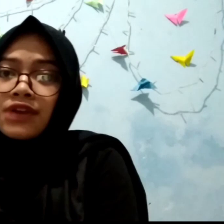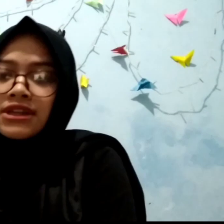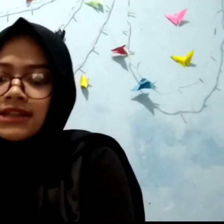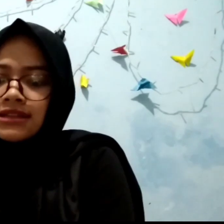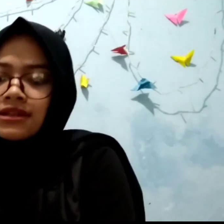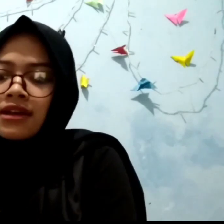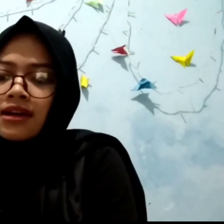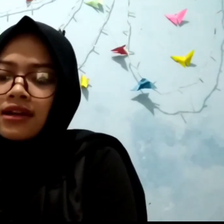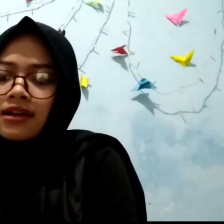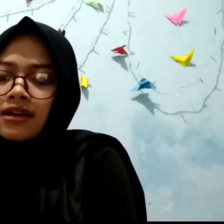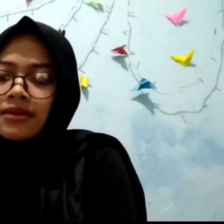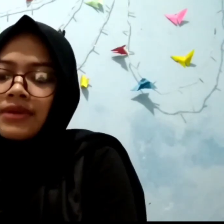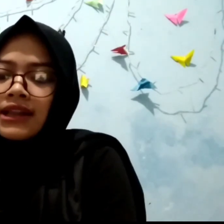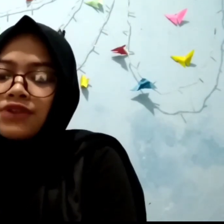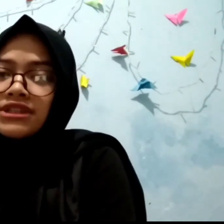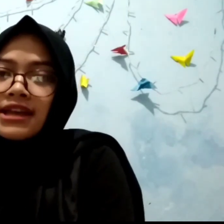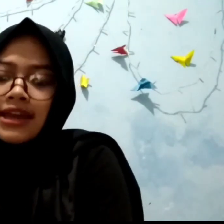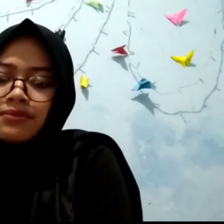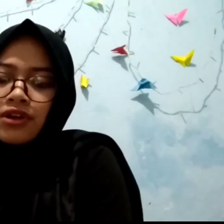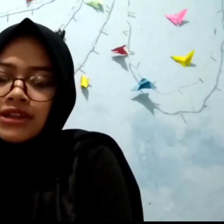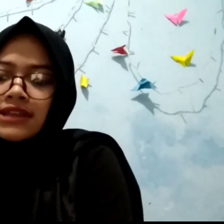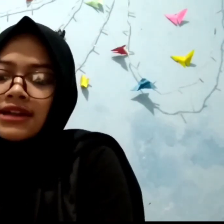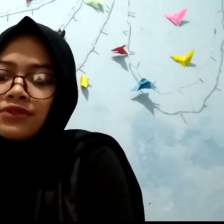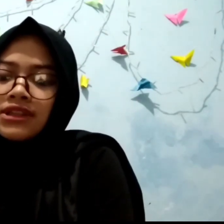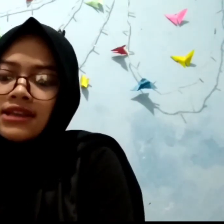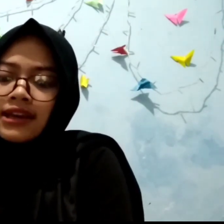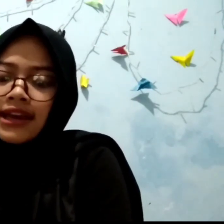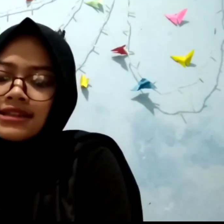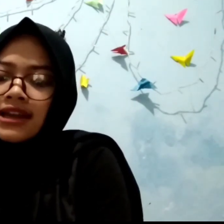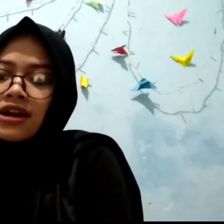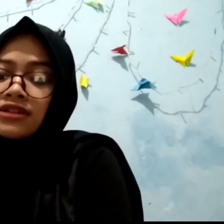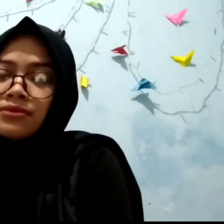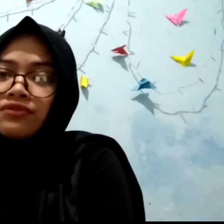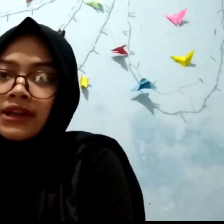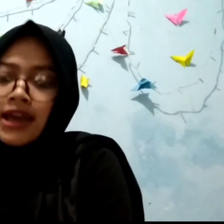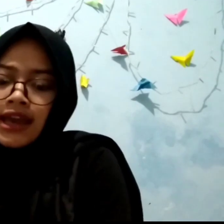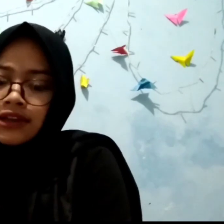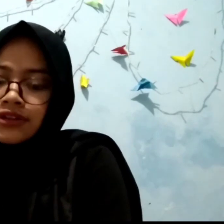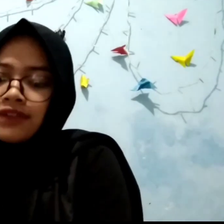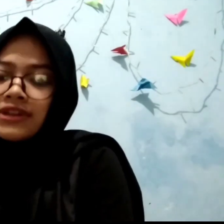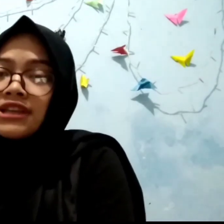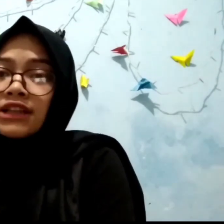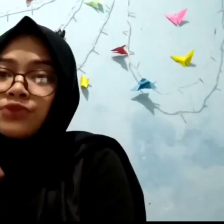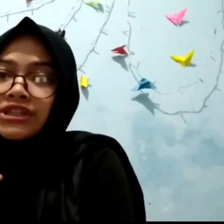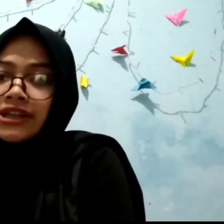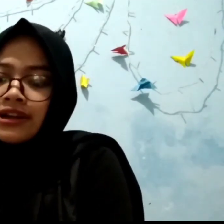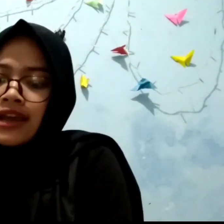language is a language that employs signs with the hands and other movement, including facial expression